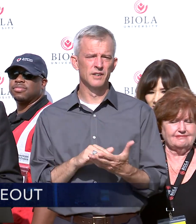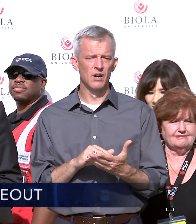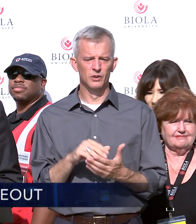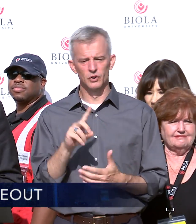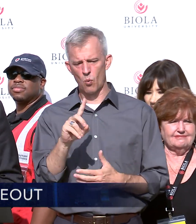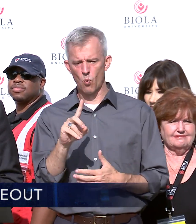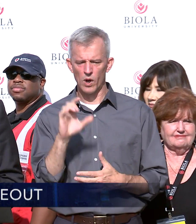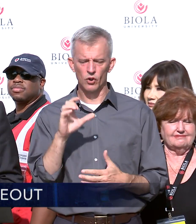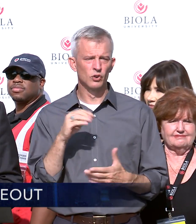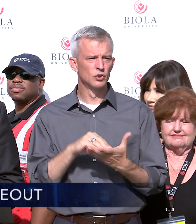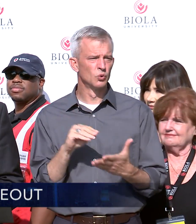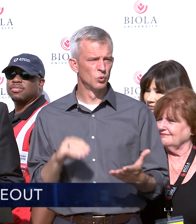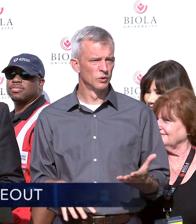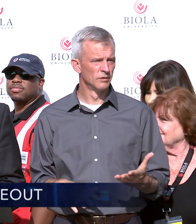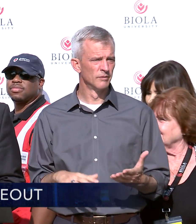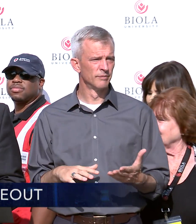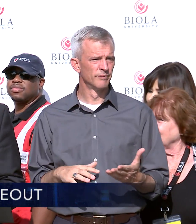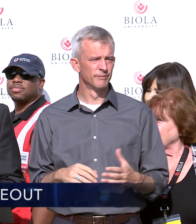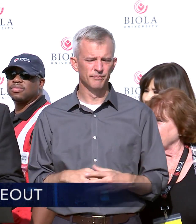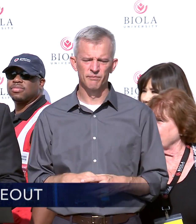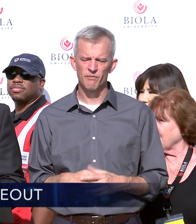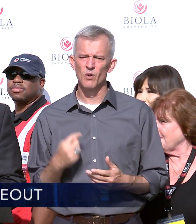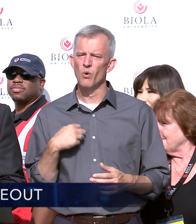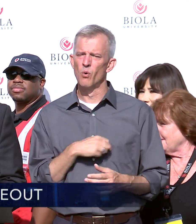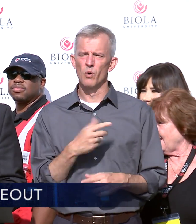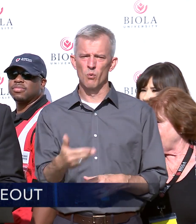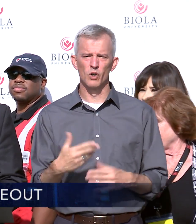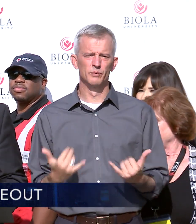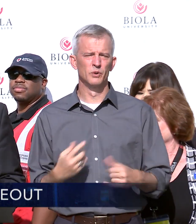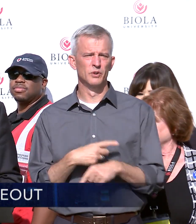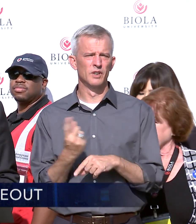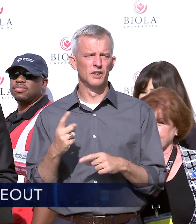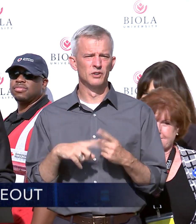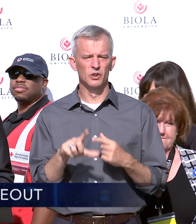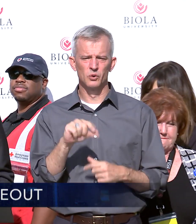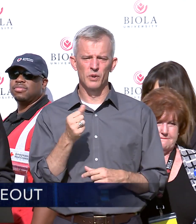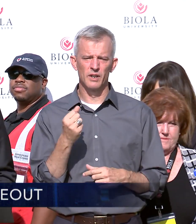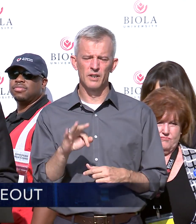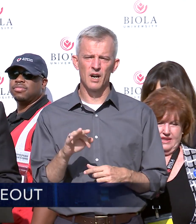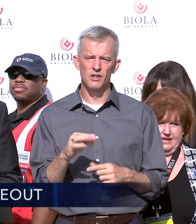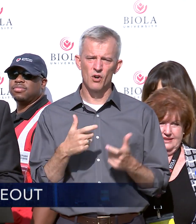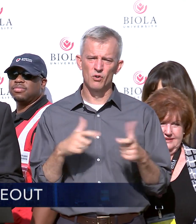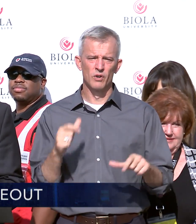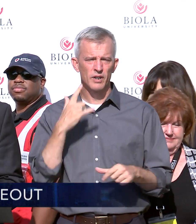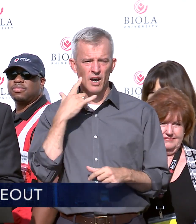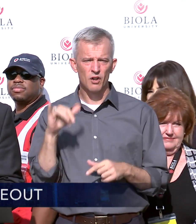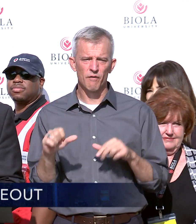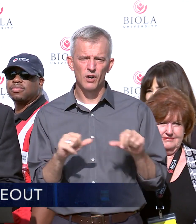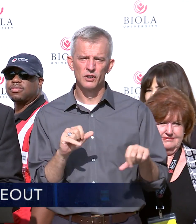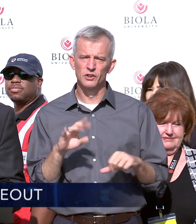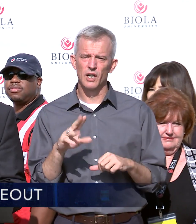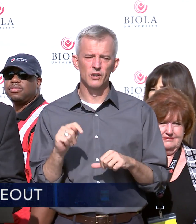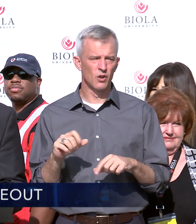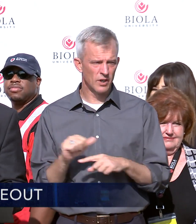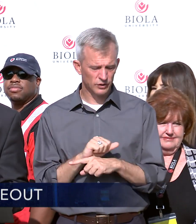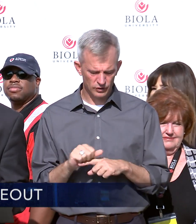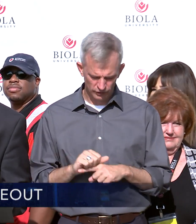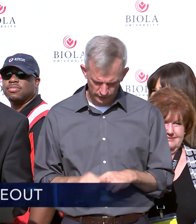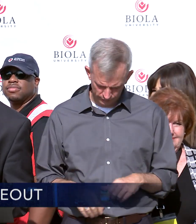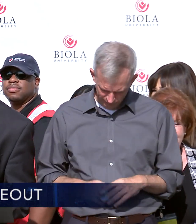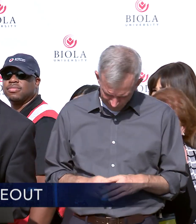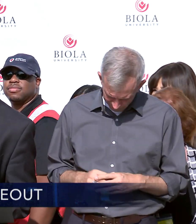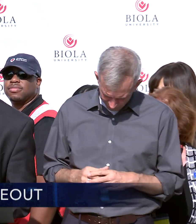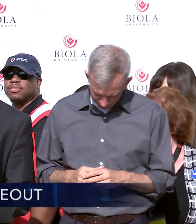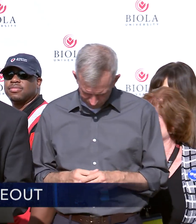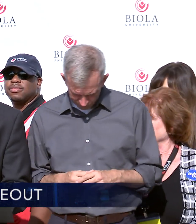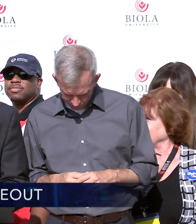6,100 students on campus, we welcome you today to the 2019 Great California ShakeOut exercise. And thank you, Margaret,